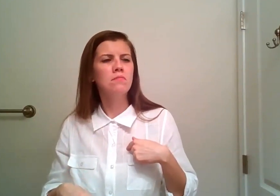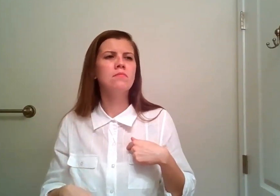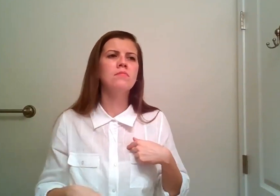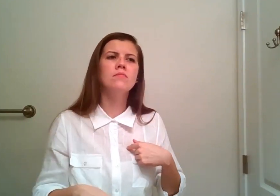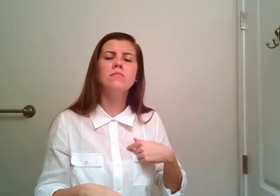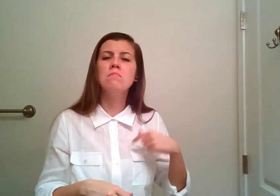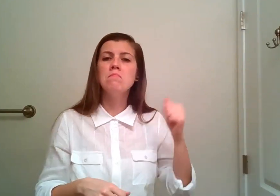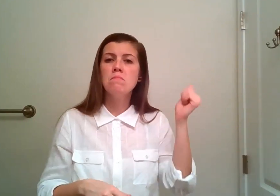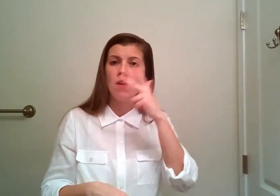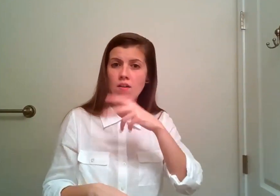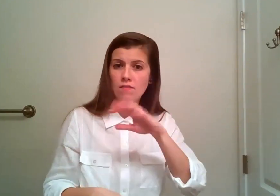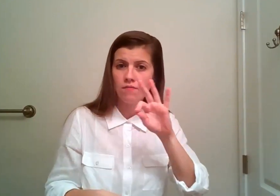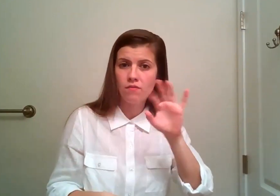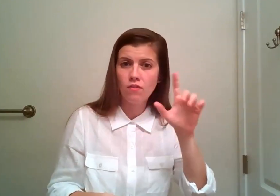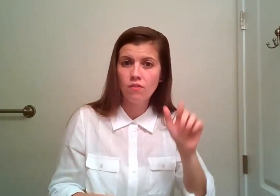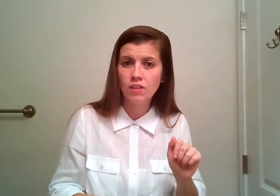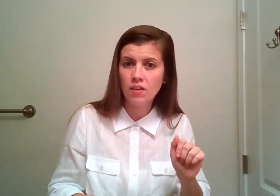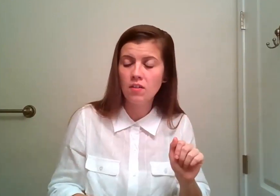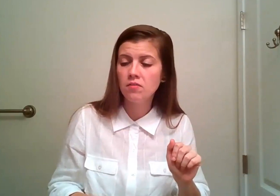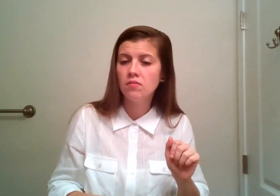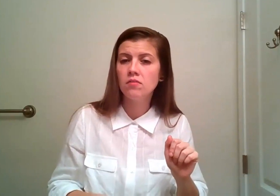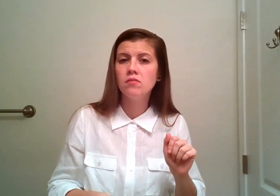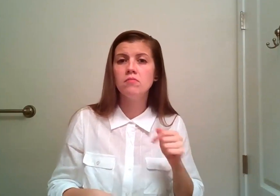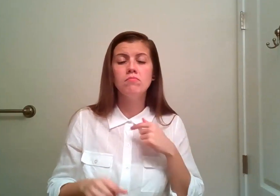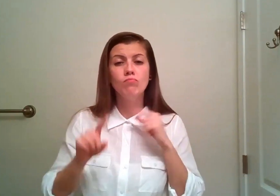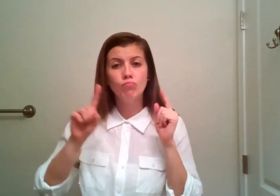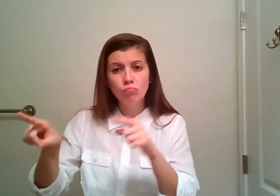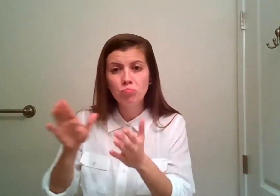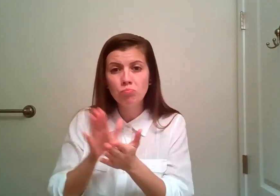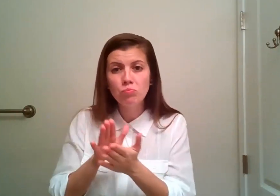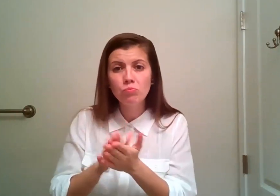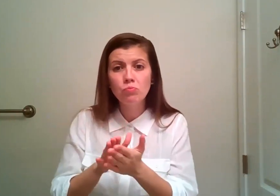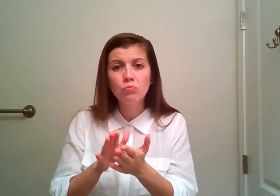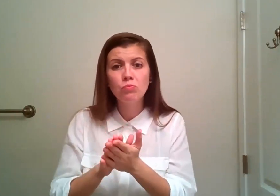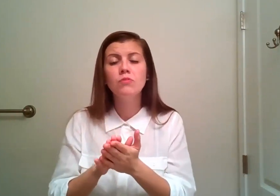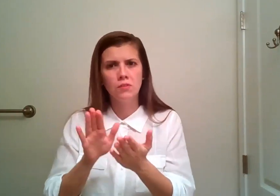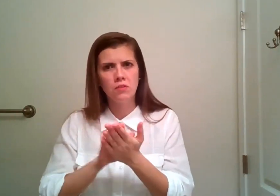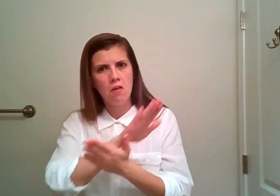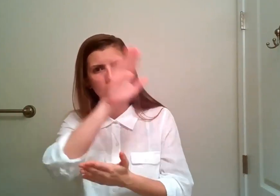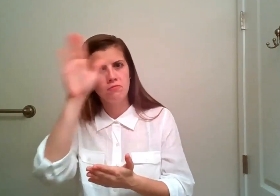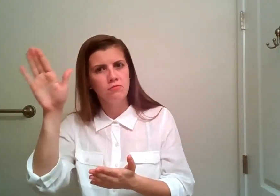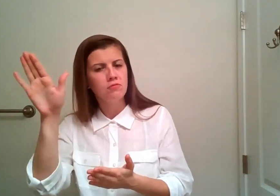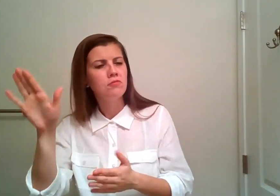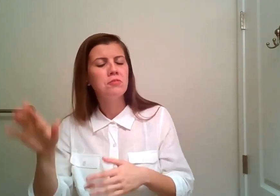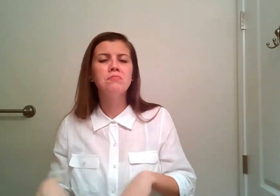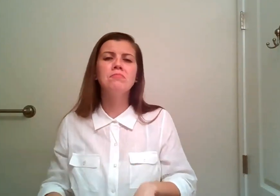person and in sign language. I went back to Florida, back